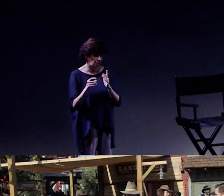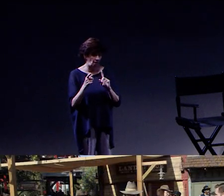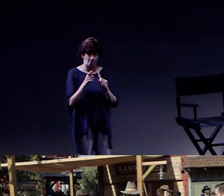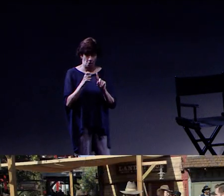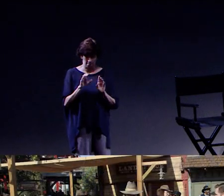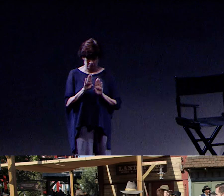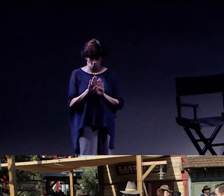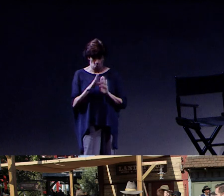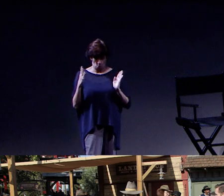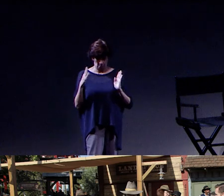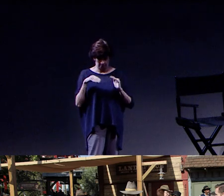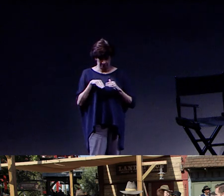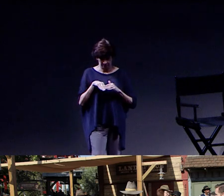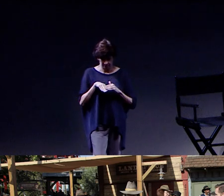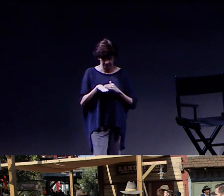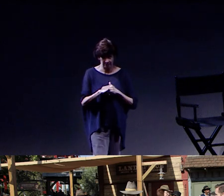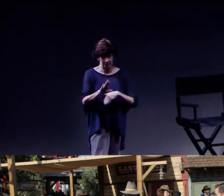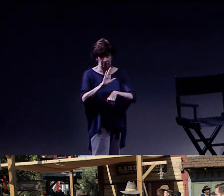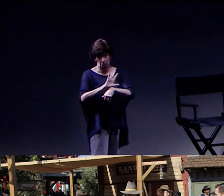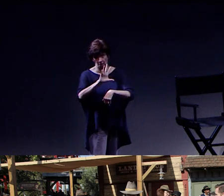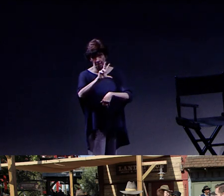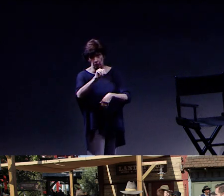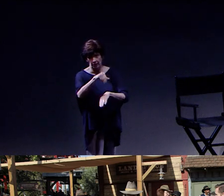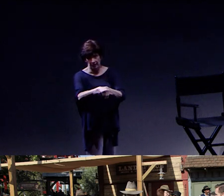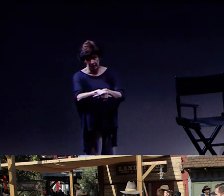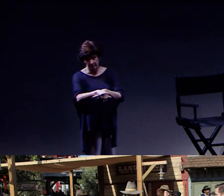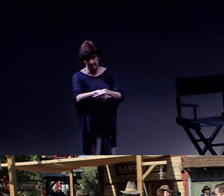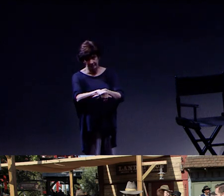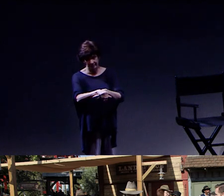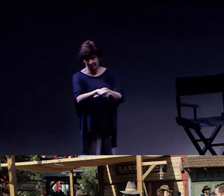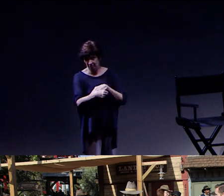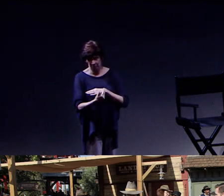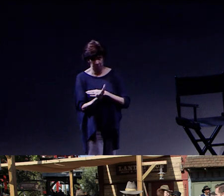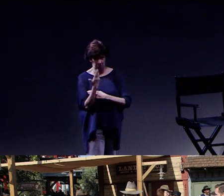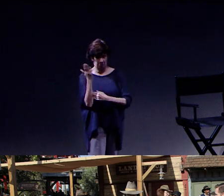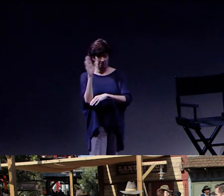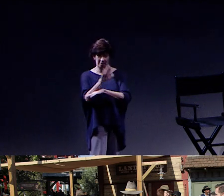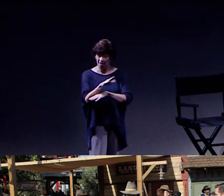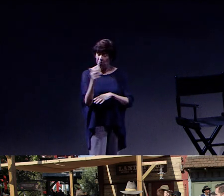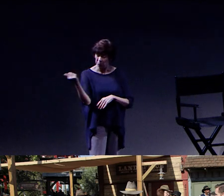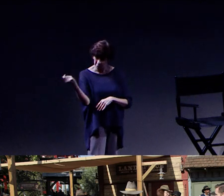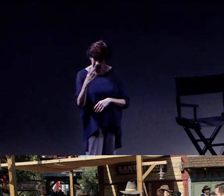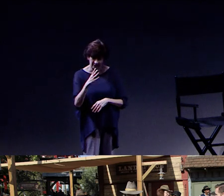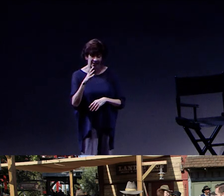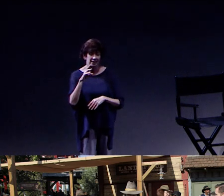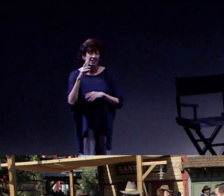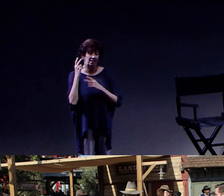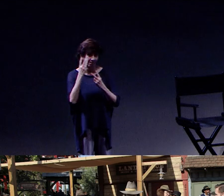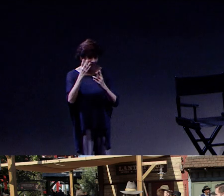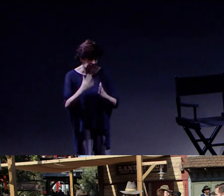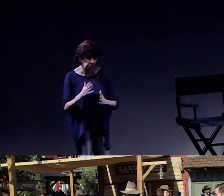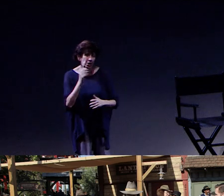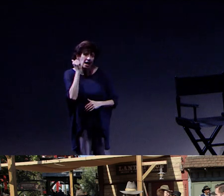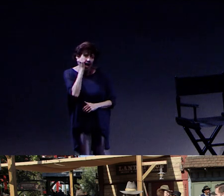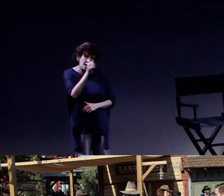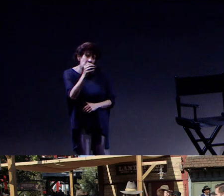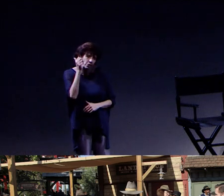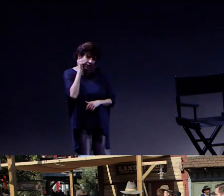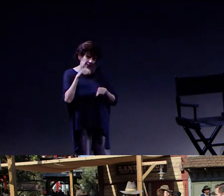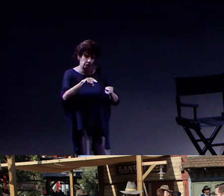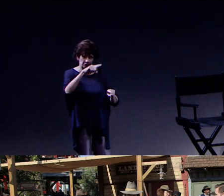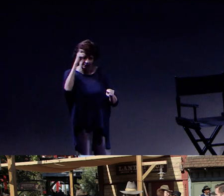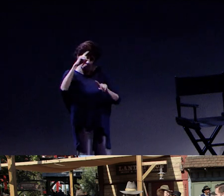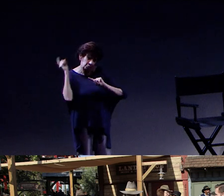park opening until 5:30 at night. And we had multiple guests who would come every single day of the